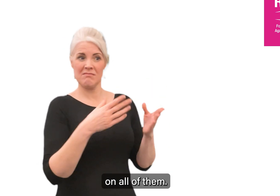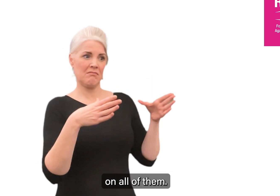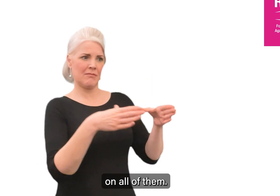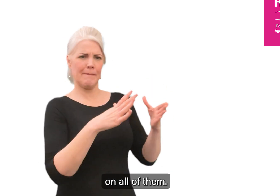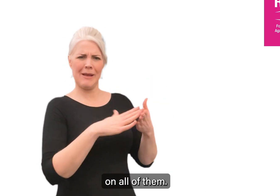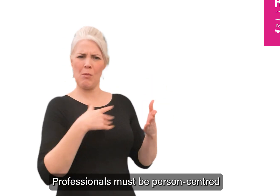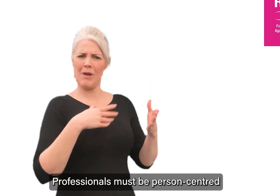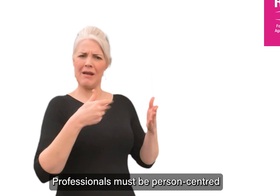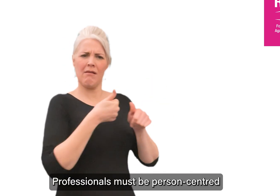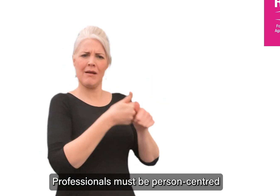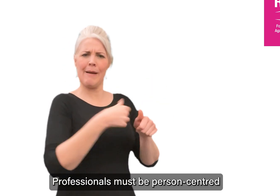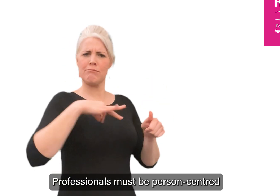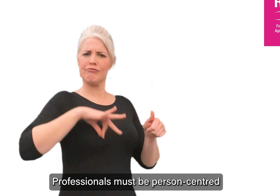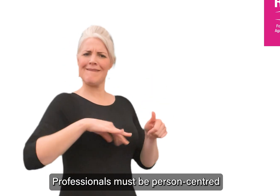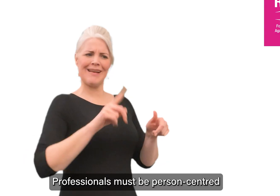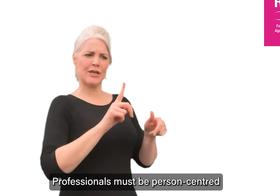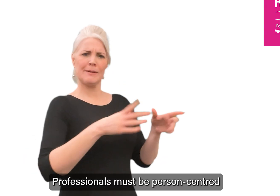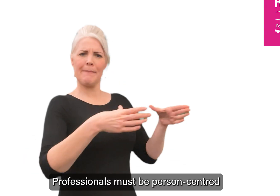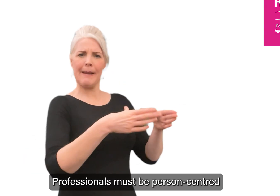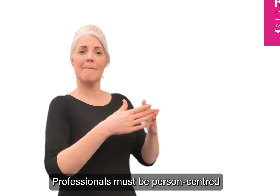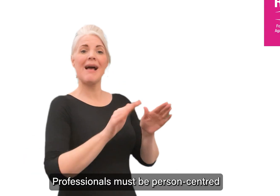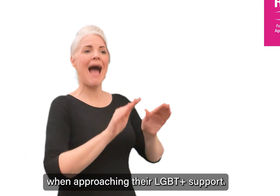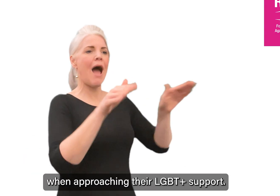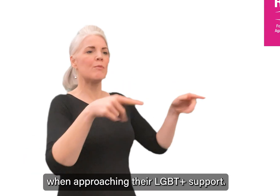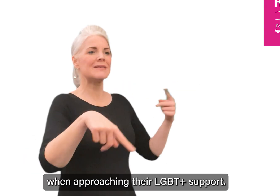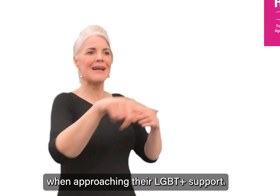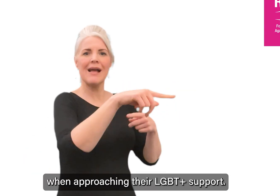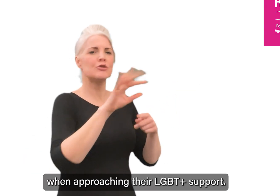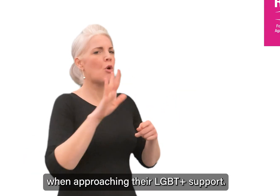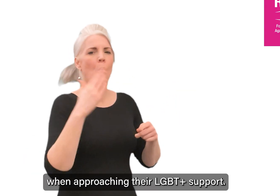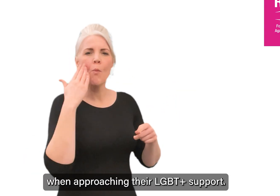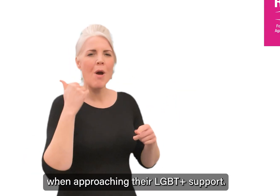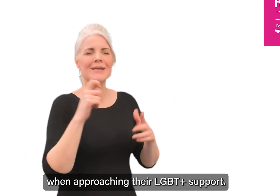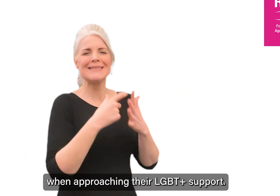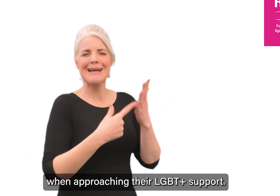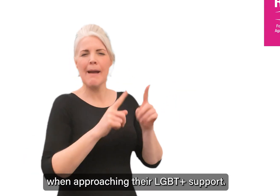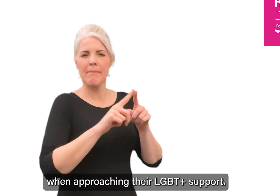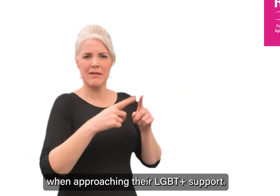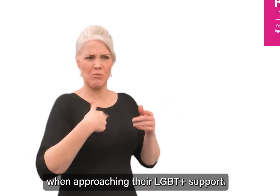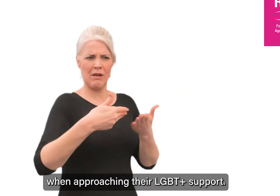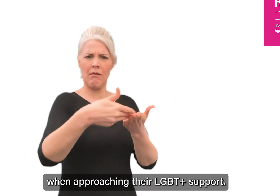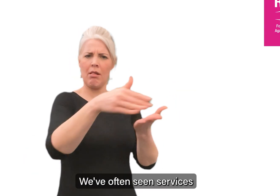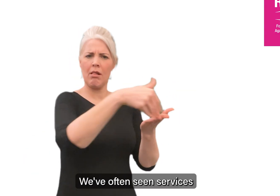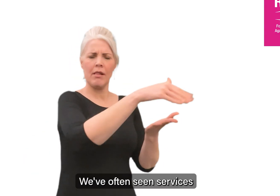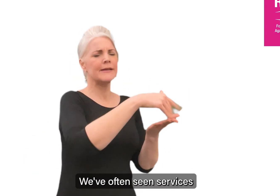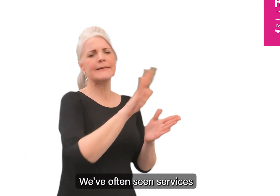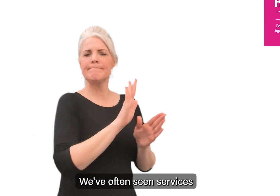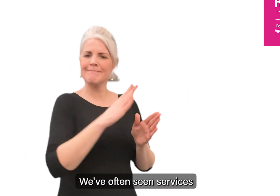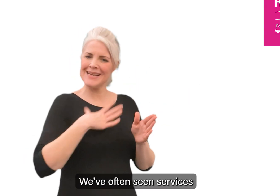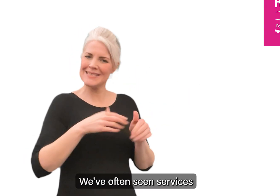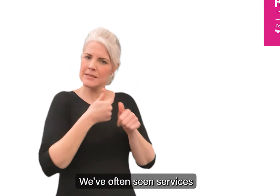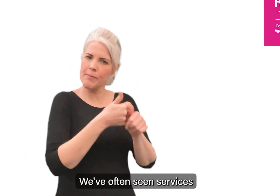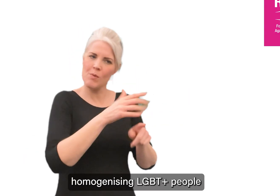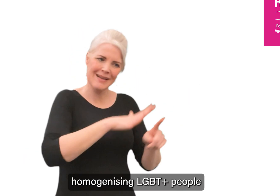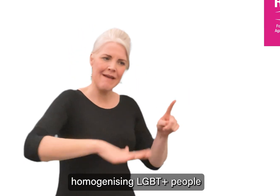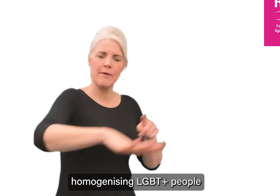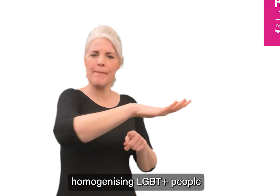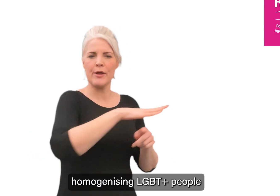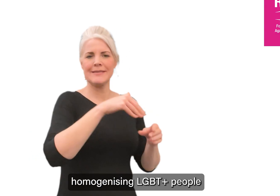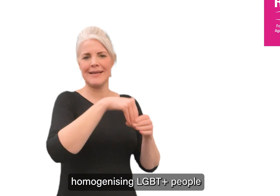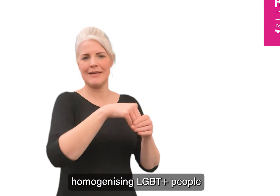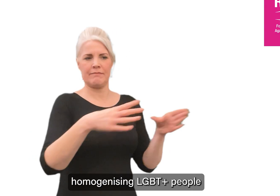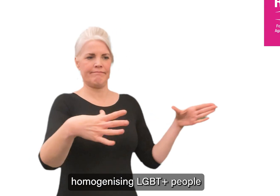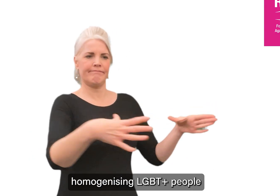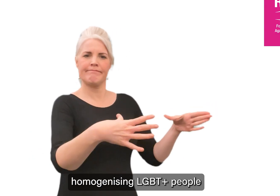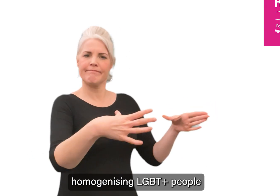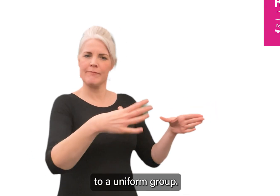them. Professionals must be person-centered when approaching their LGBT plus support. We've often seen services